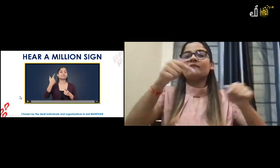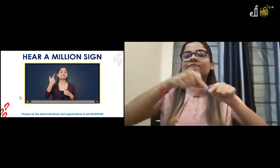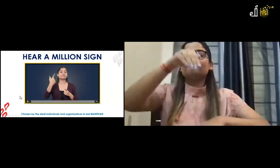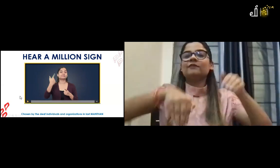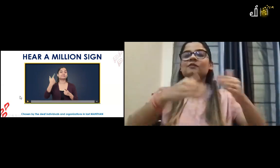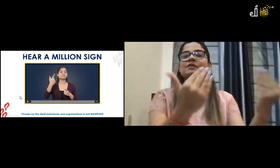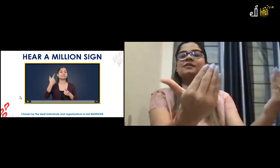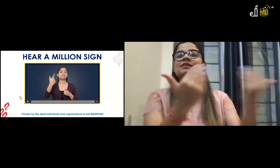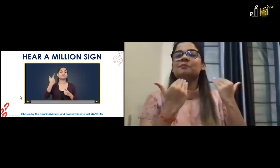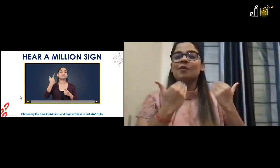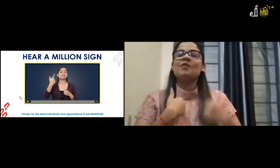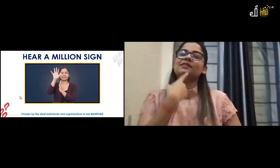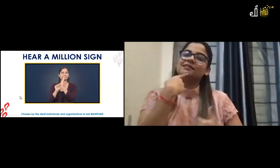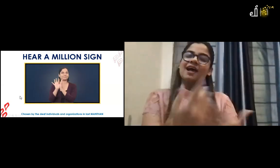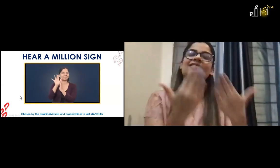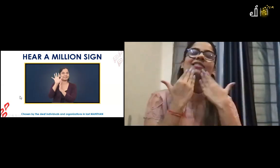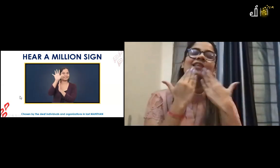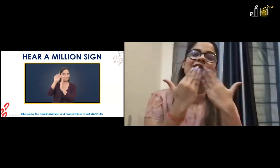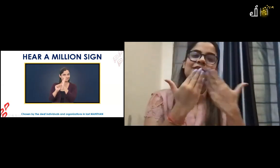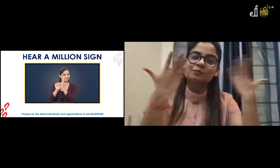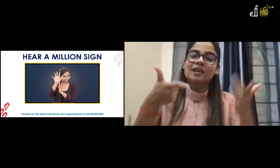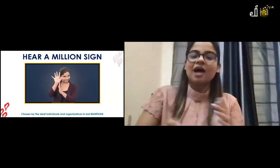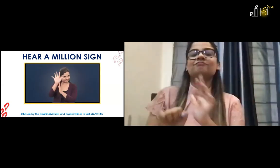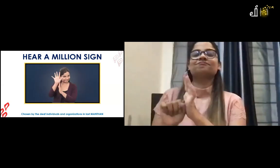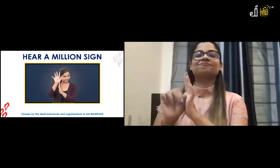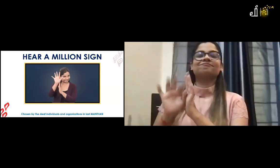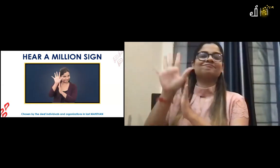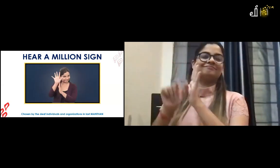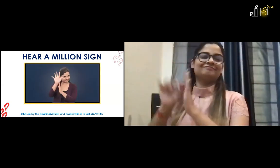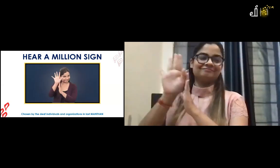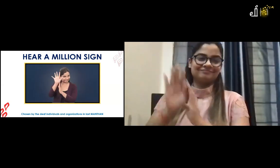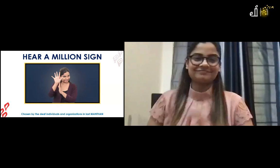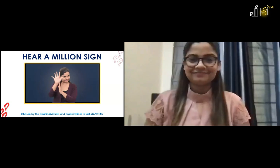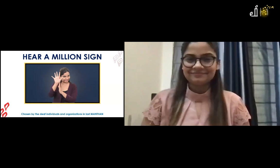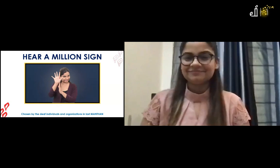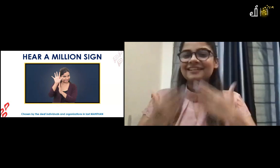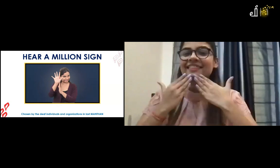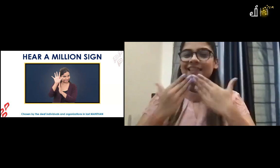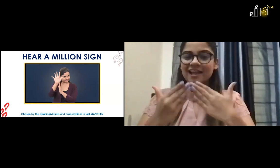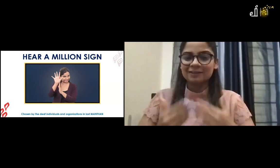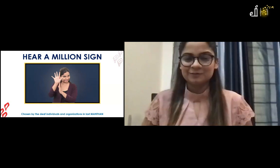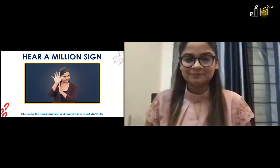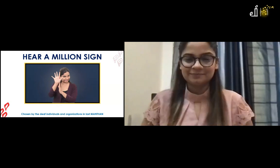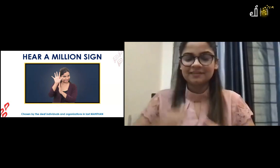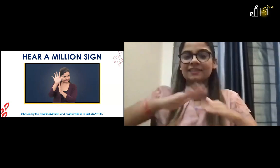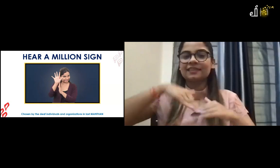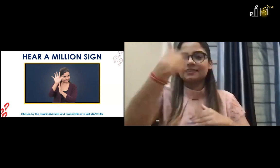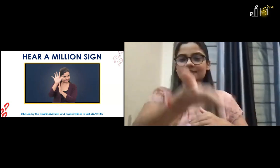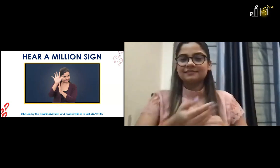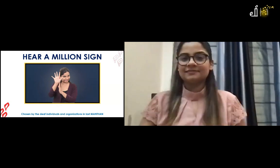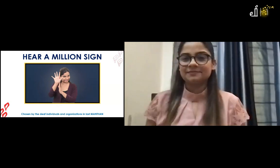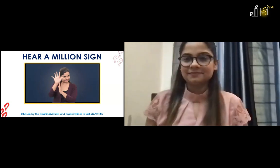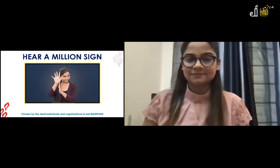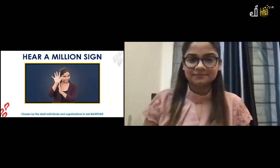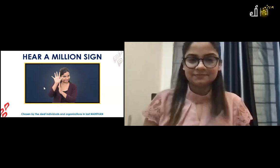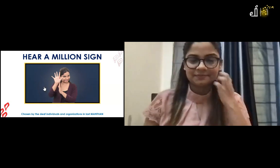this idea is actually, we selected this only on the basis of voting. And everyone, thank you so much for your support in selecting this